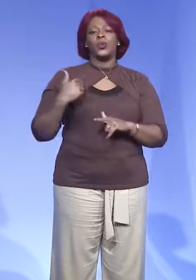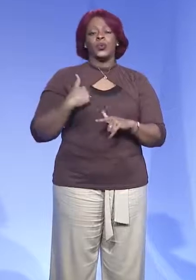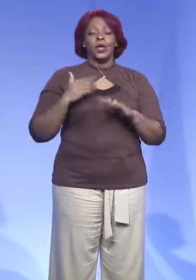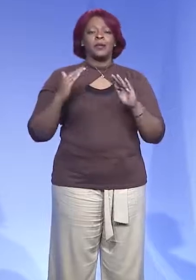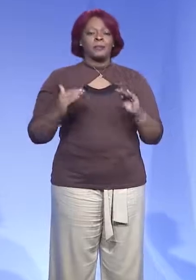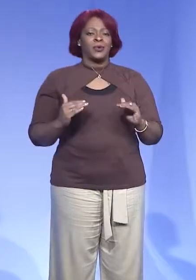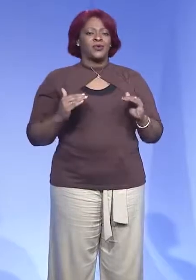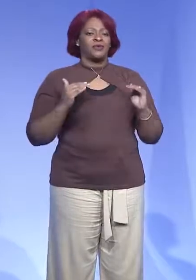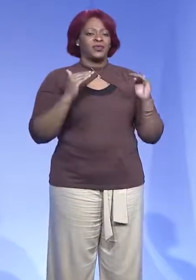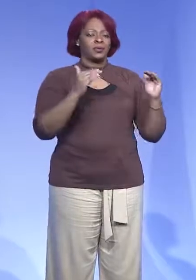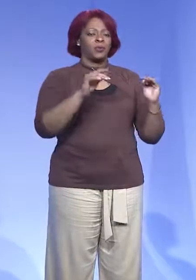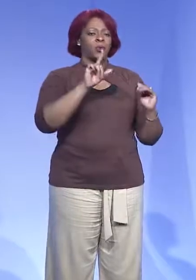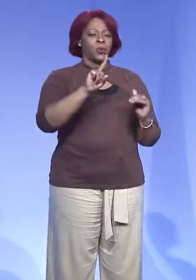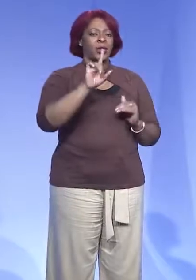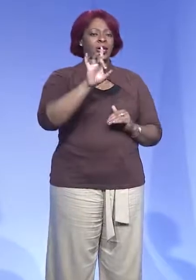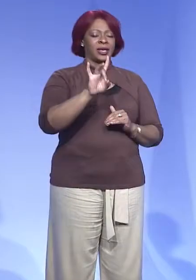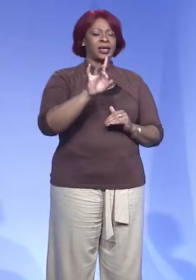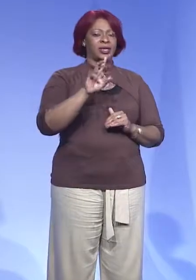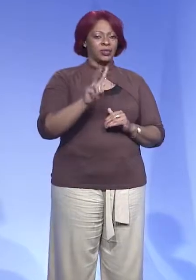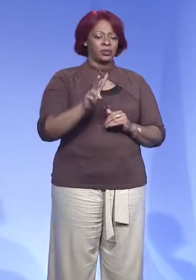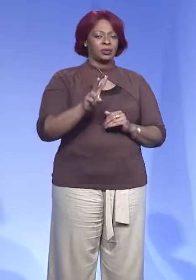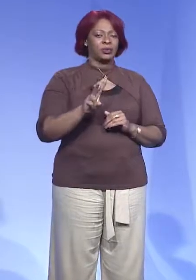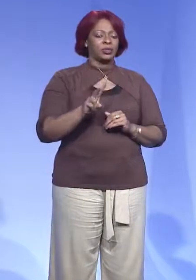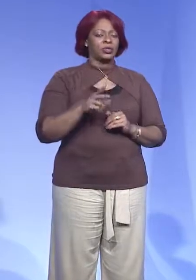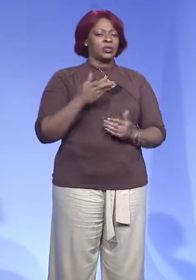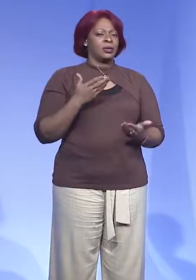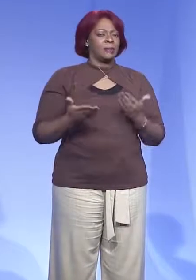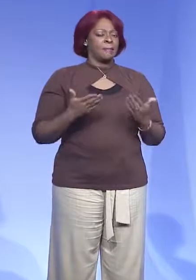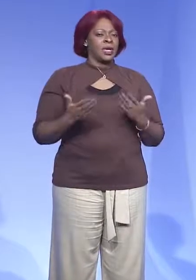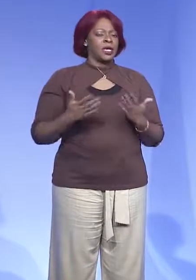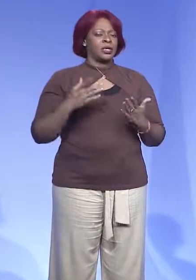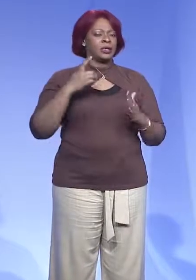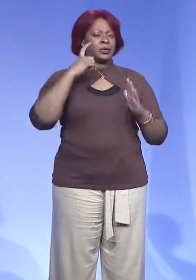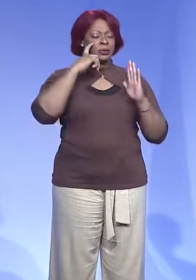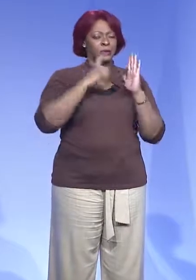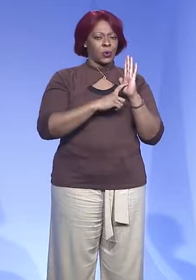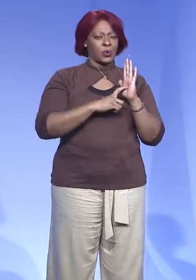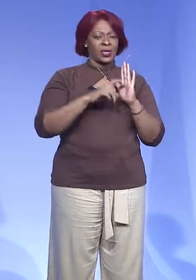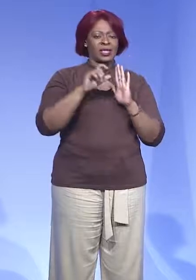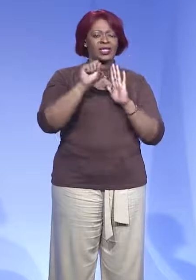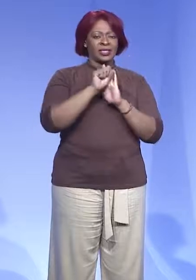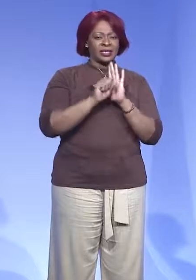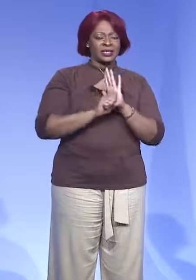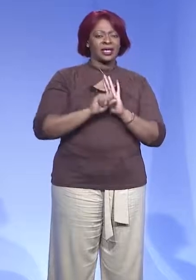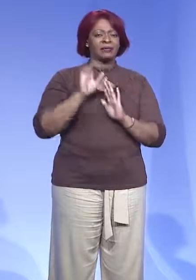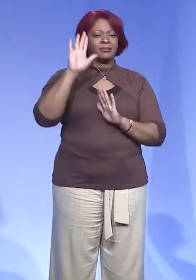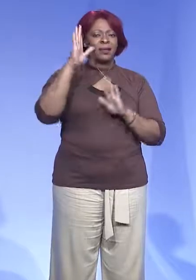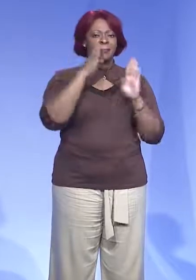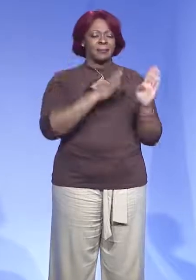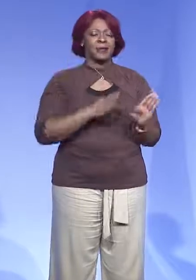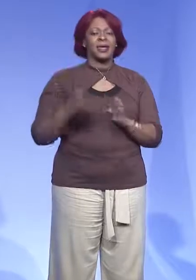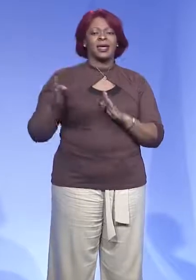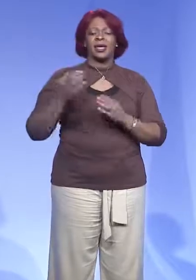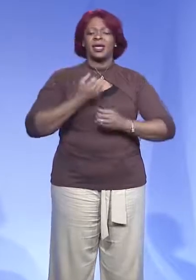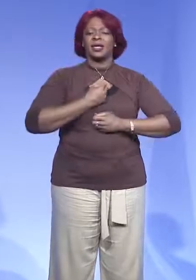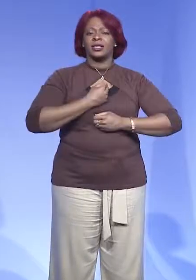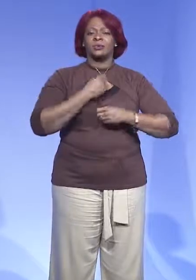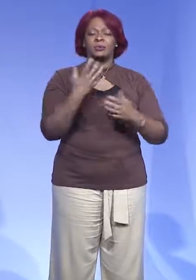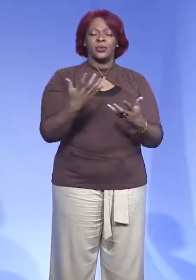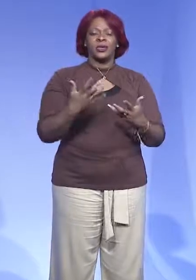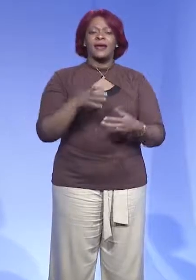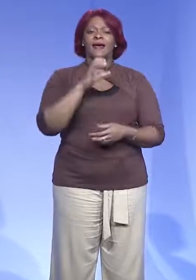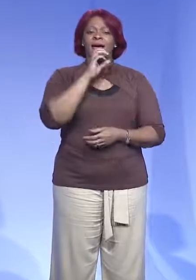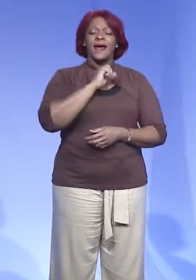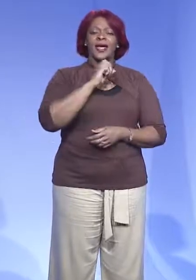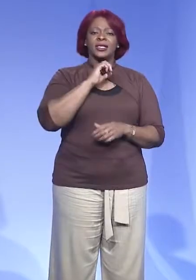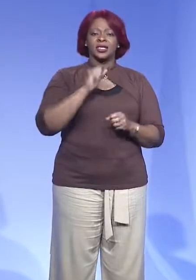to that 1A2, and you may notice that the state in their plan have expressed that the age